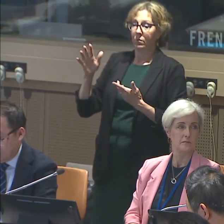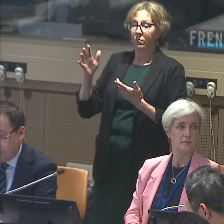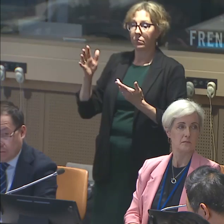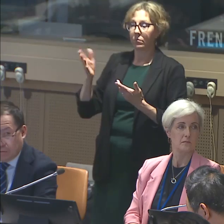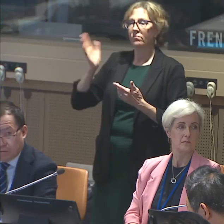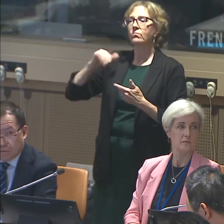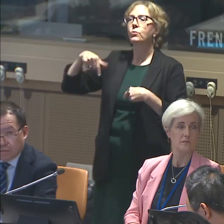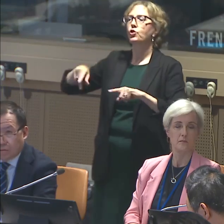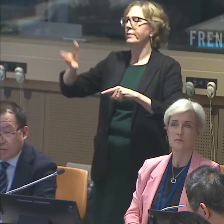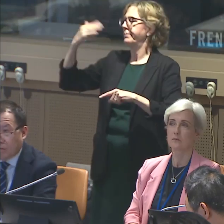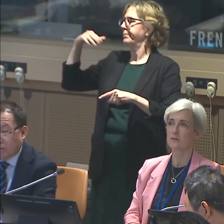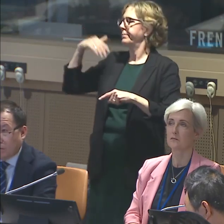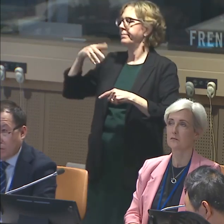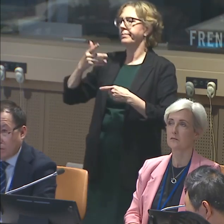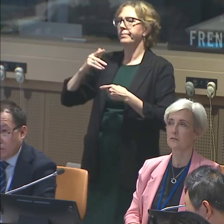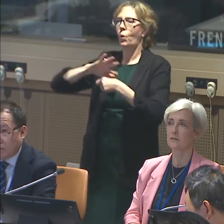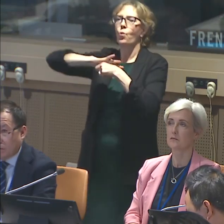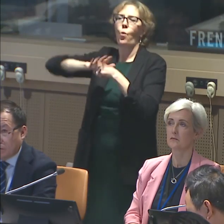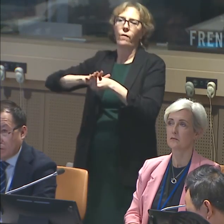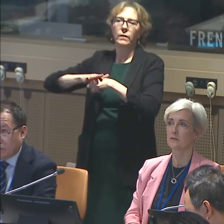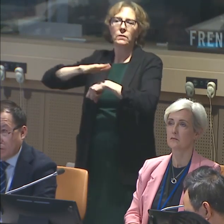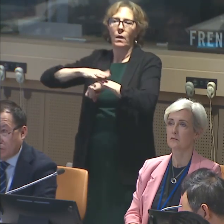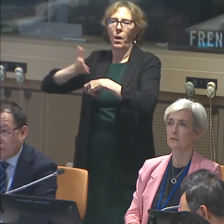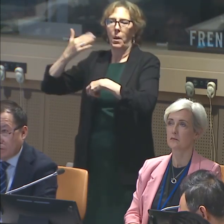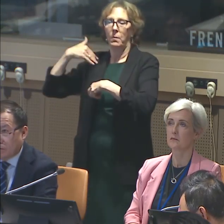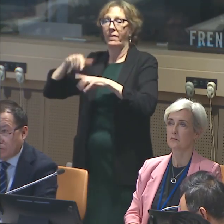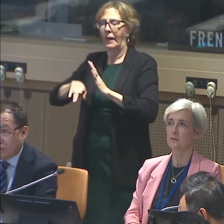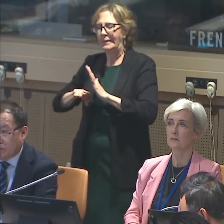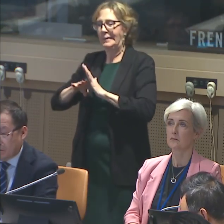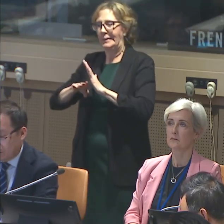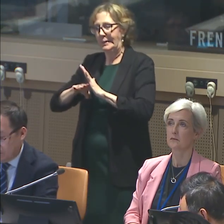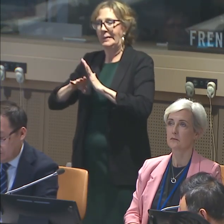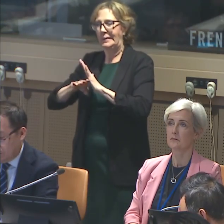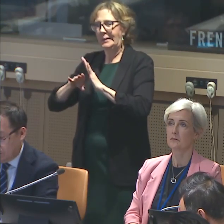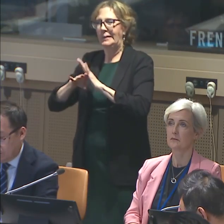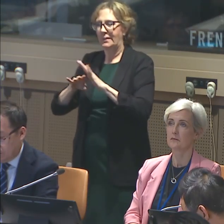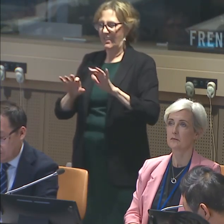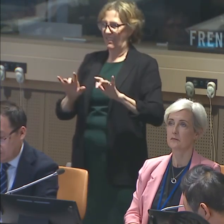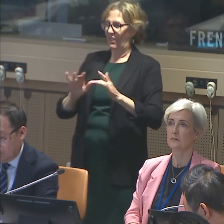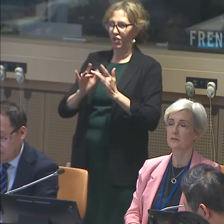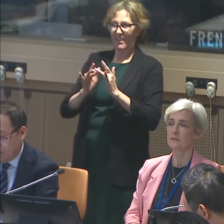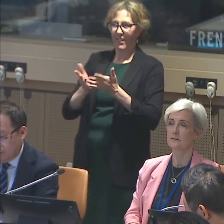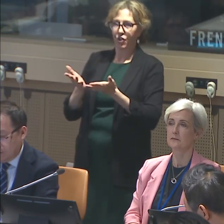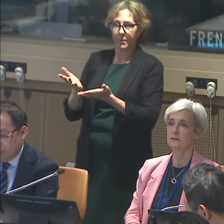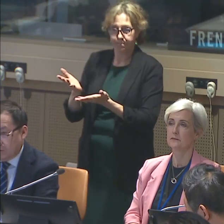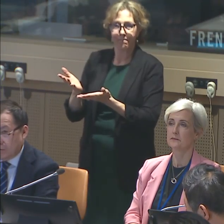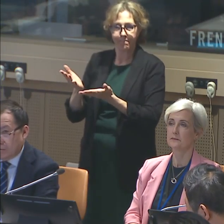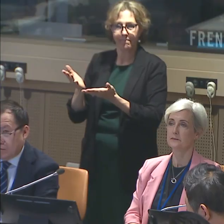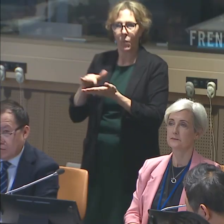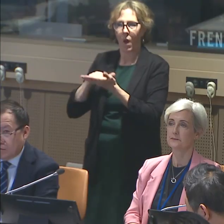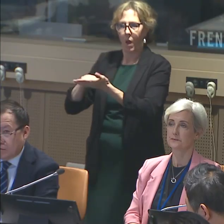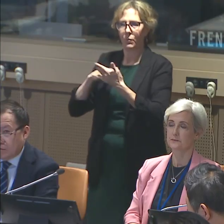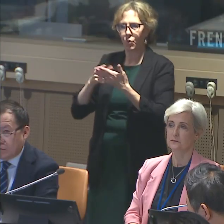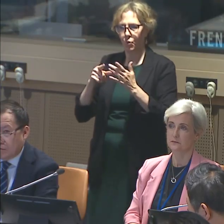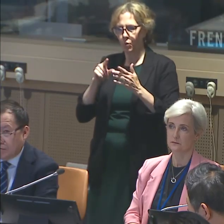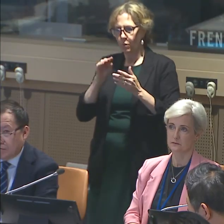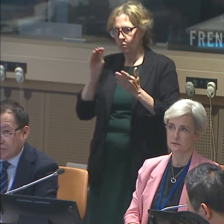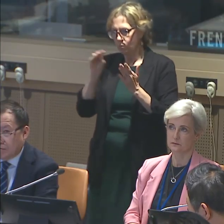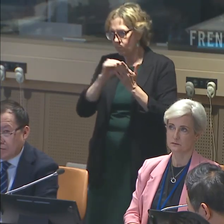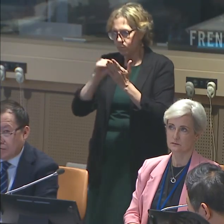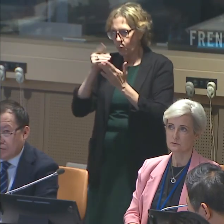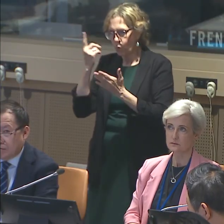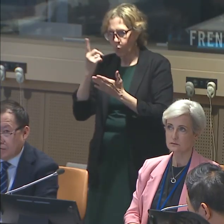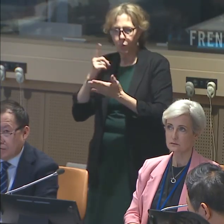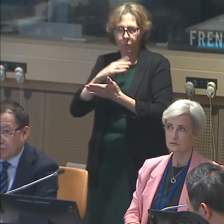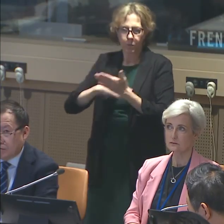years and a half. This would not be possible without digitization. The reliability and the oversight